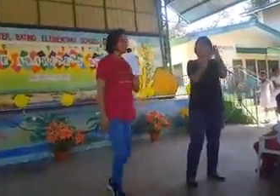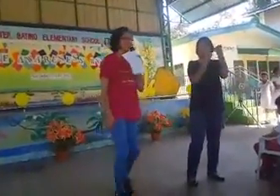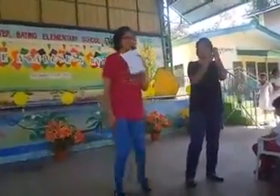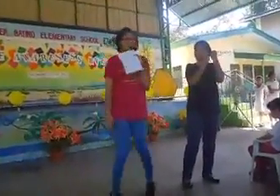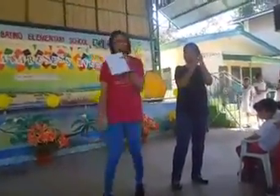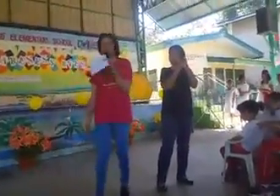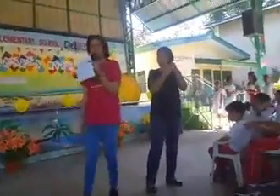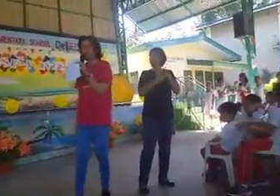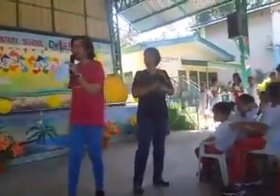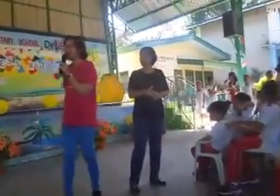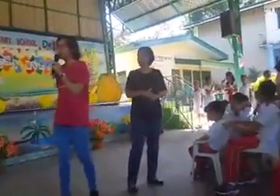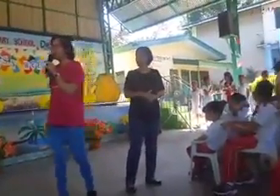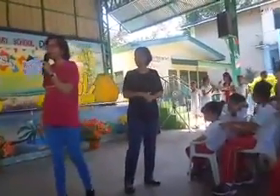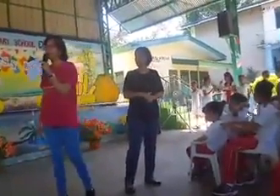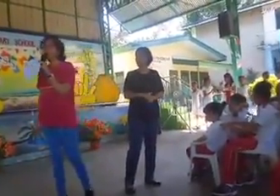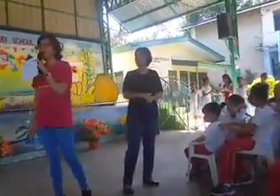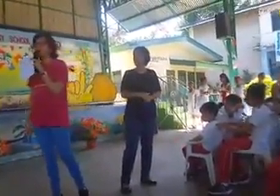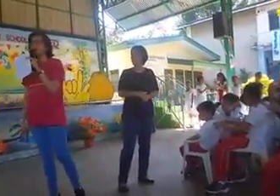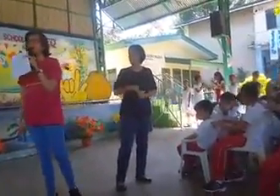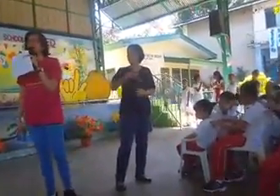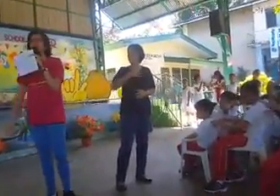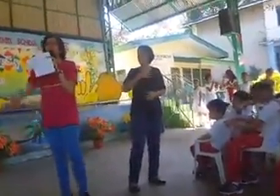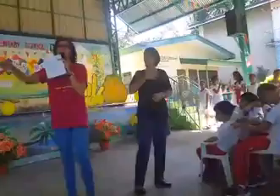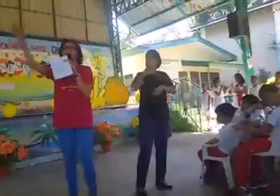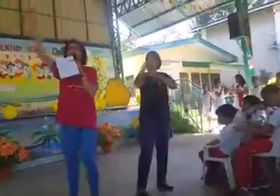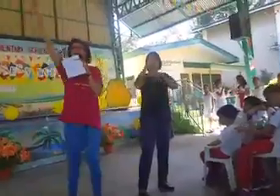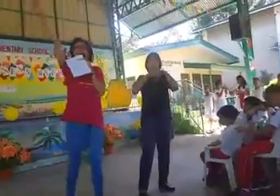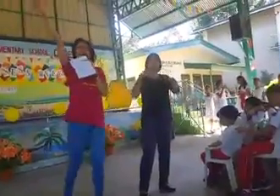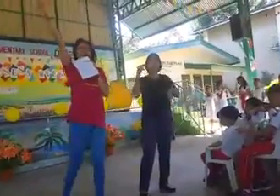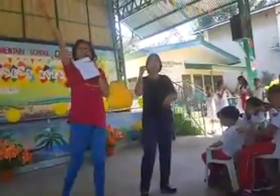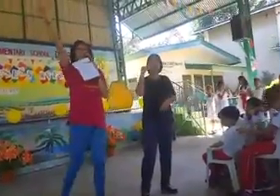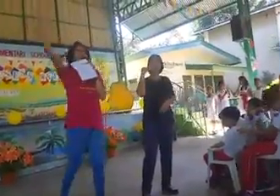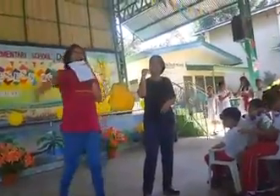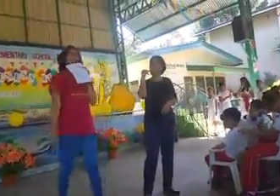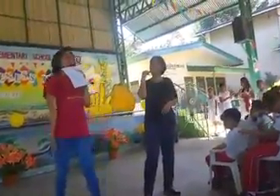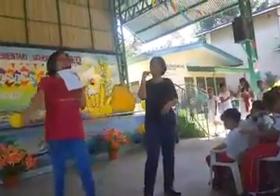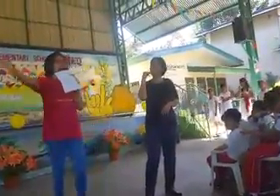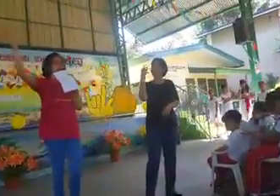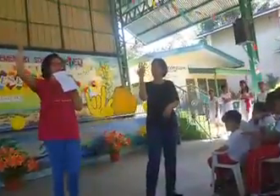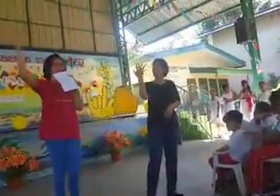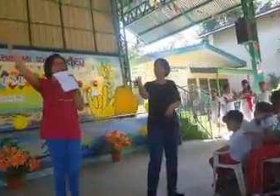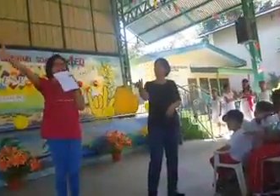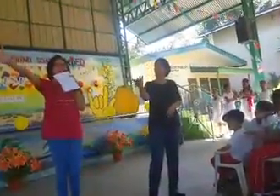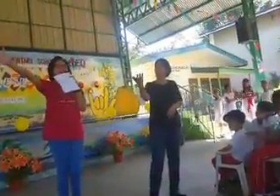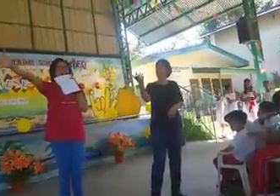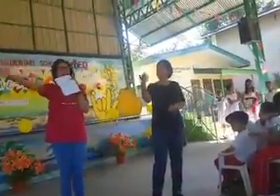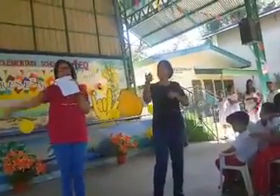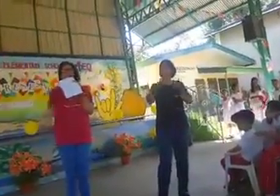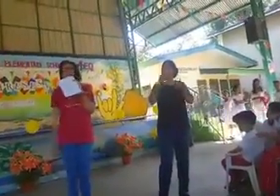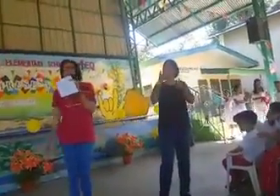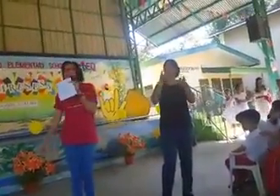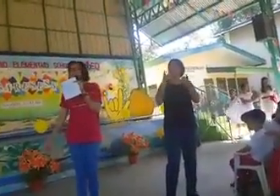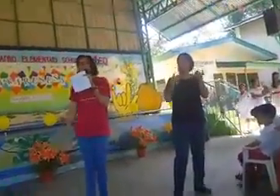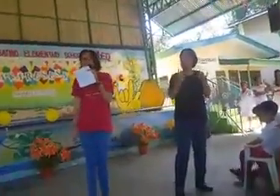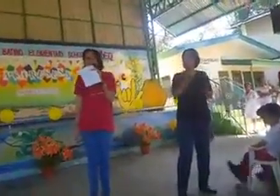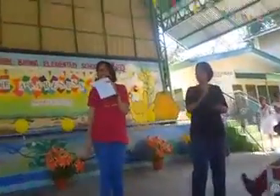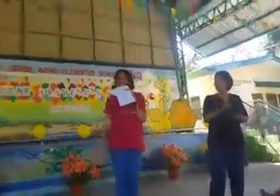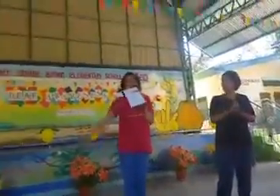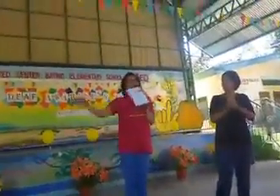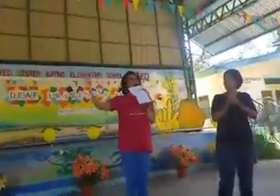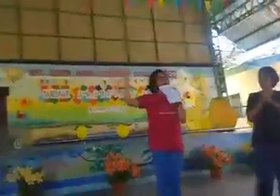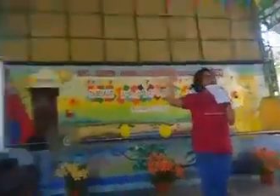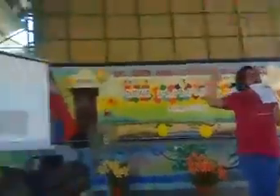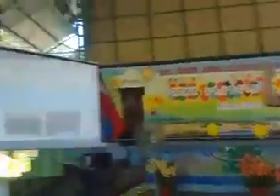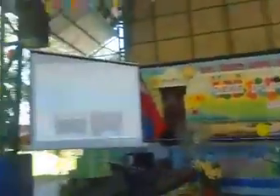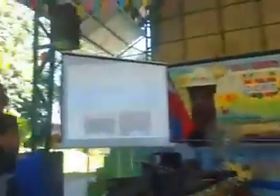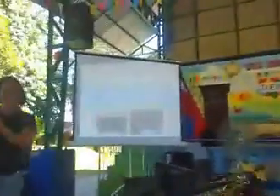supporters. Okay? I would like to call on Miss May, our admin assistant,